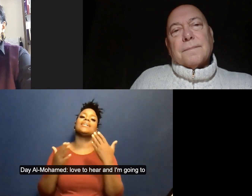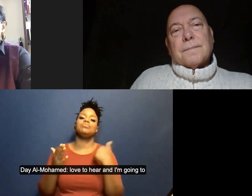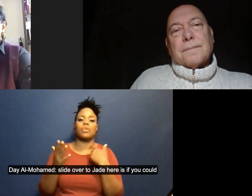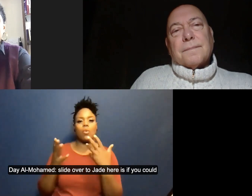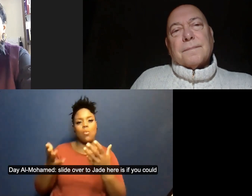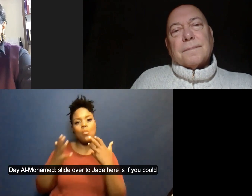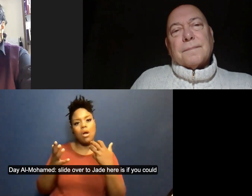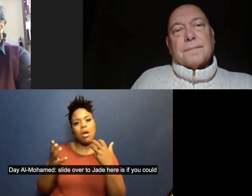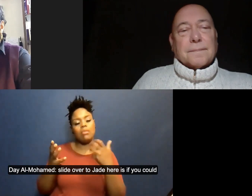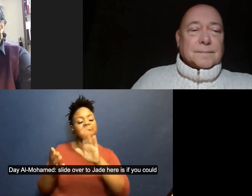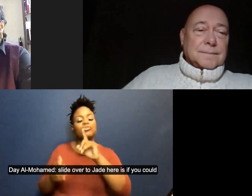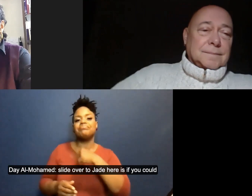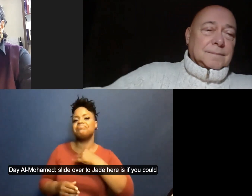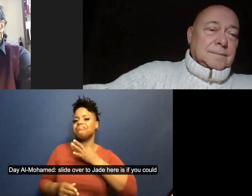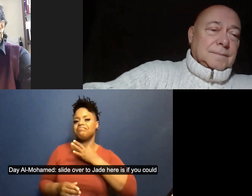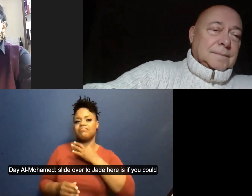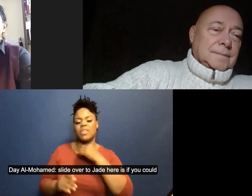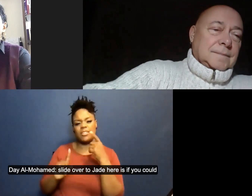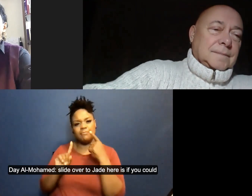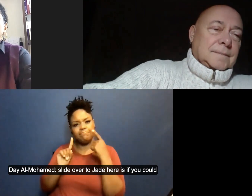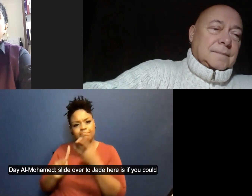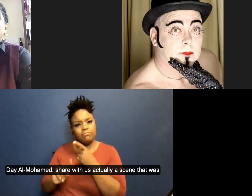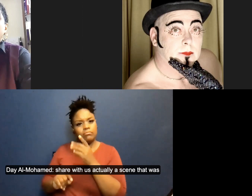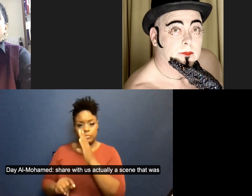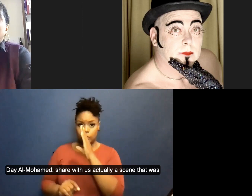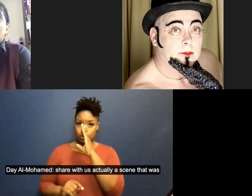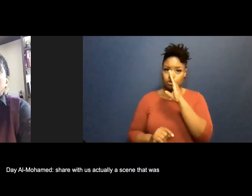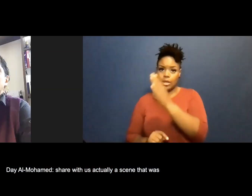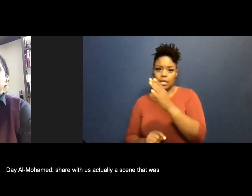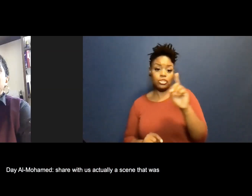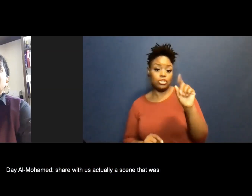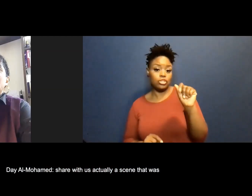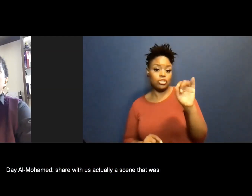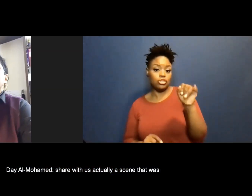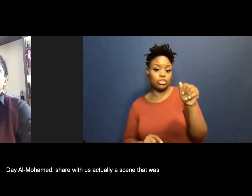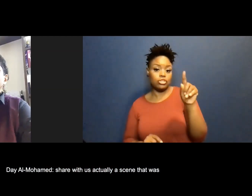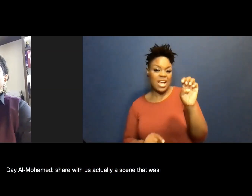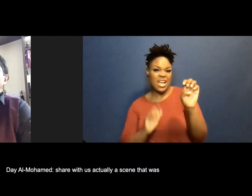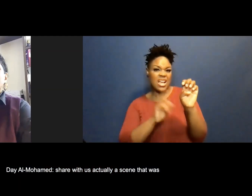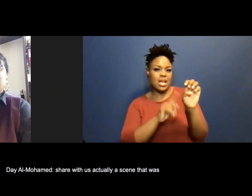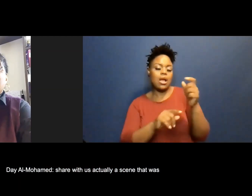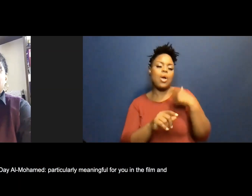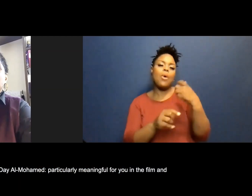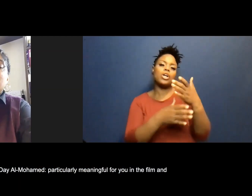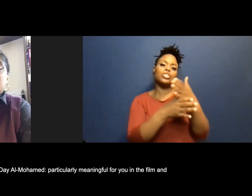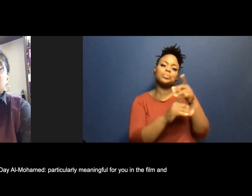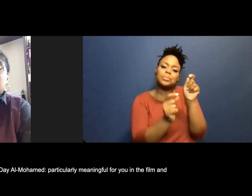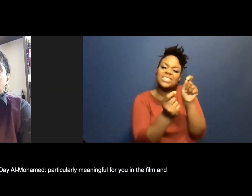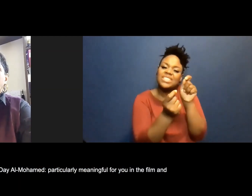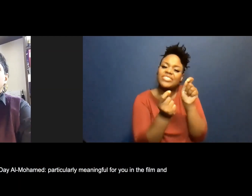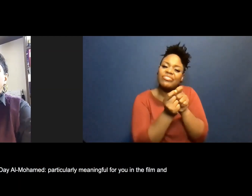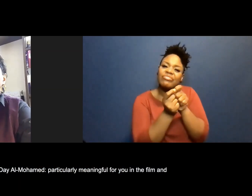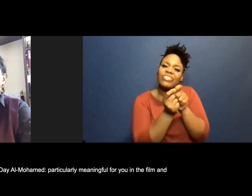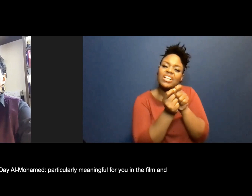gonna slide over to Jade here, is if you could share with us actually a scene that was particularly meaningful for you